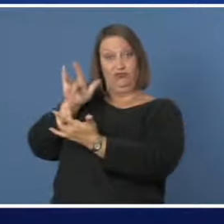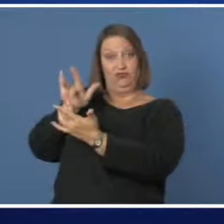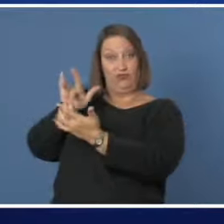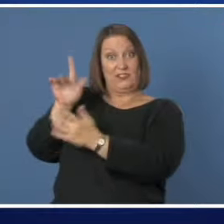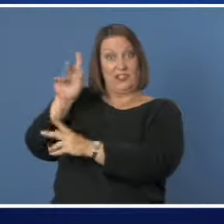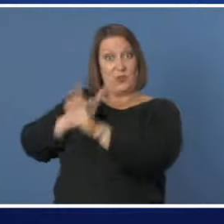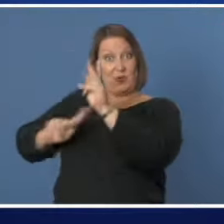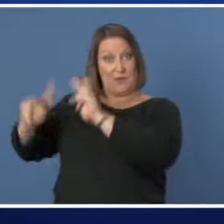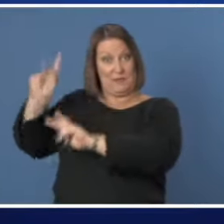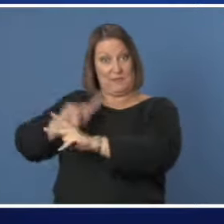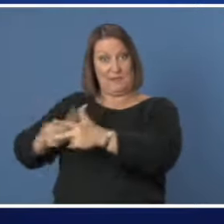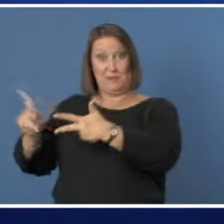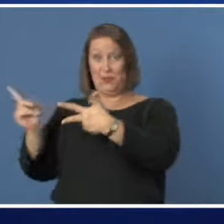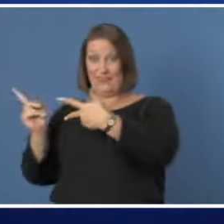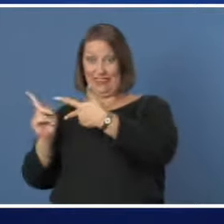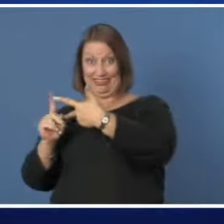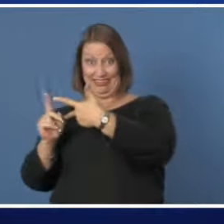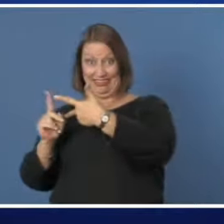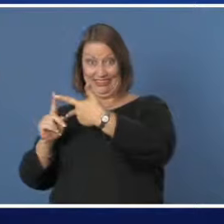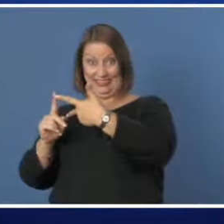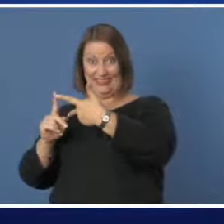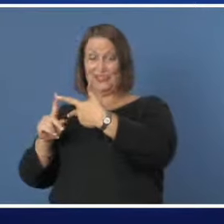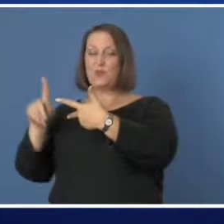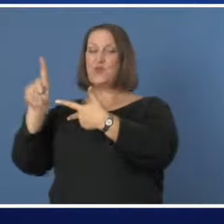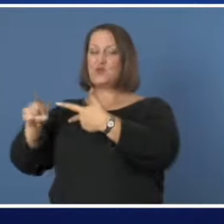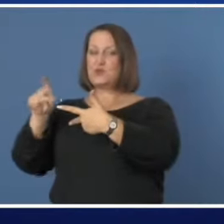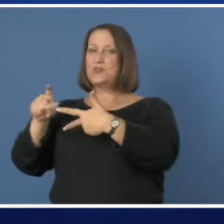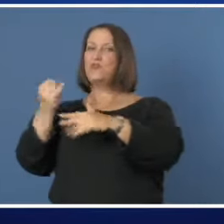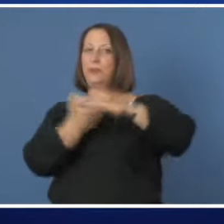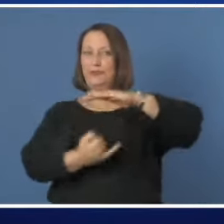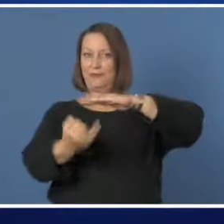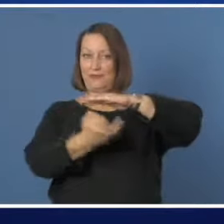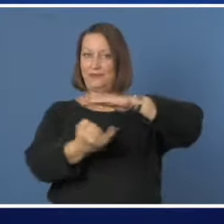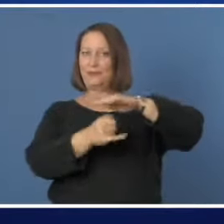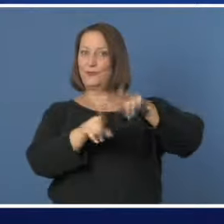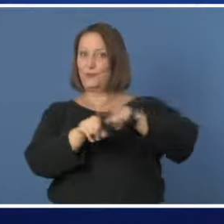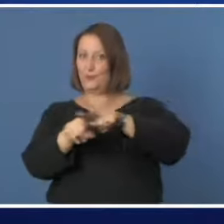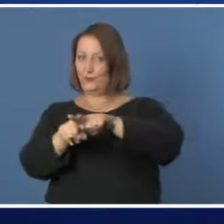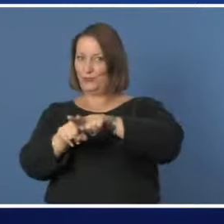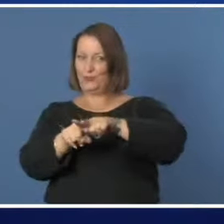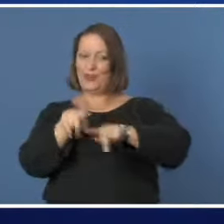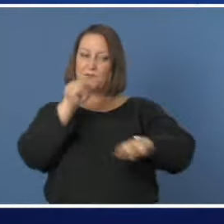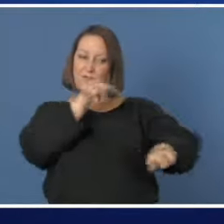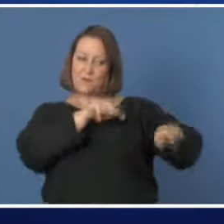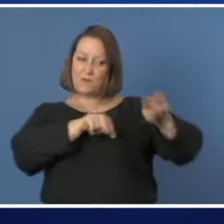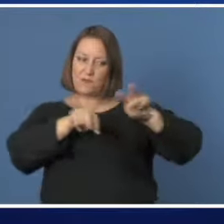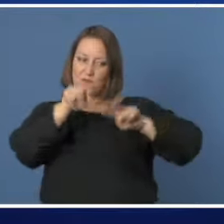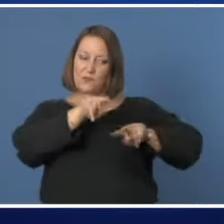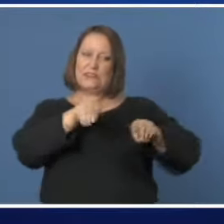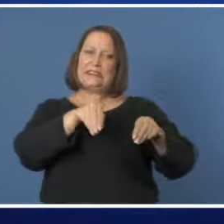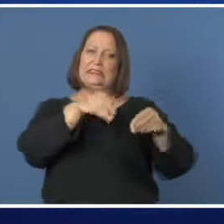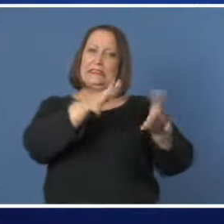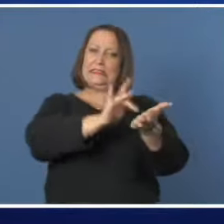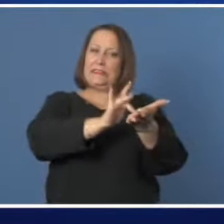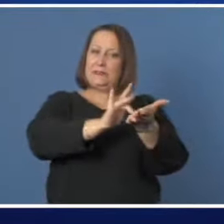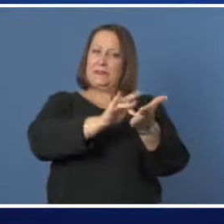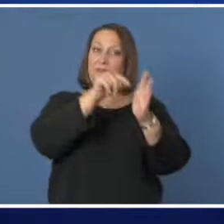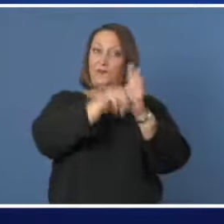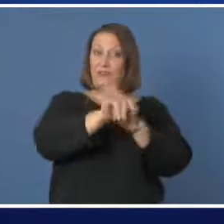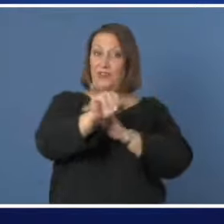who have had contact with anyone infected by pneumonic plague are observed closely